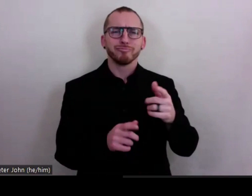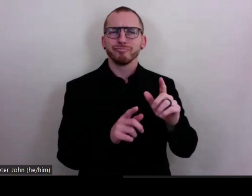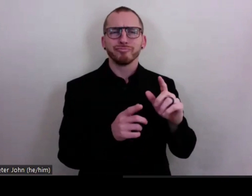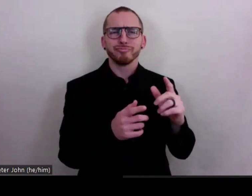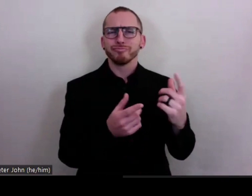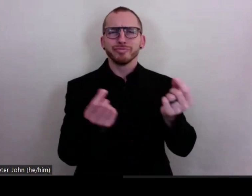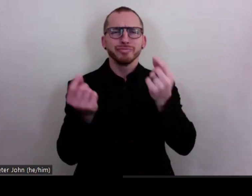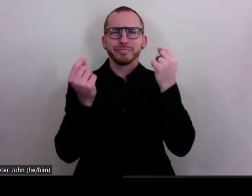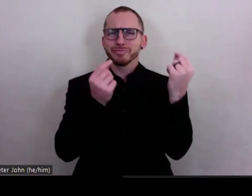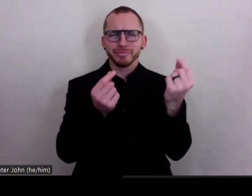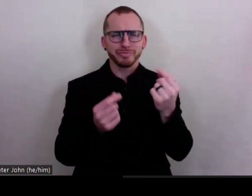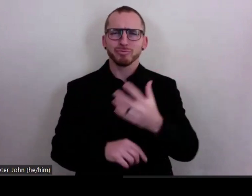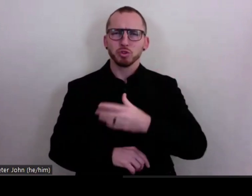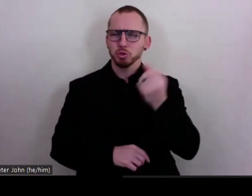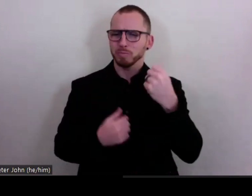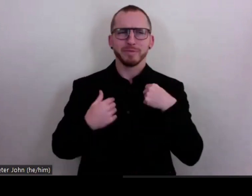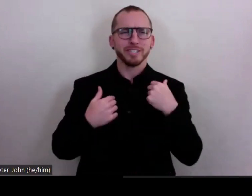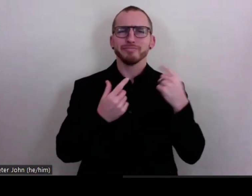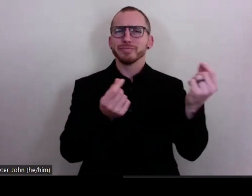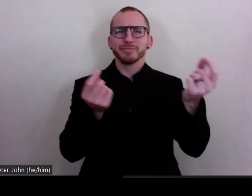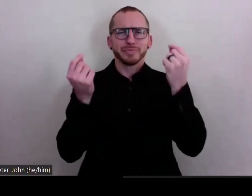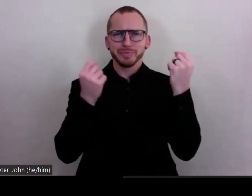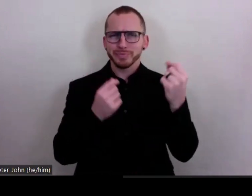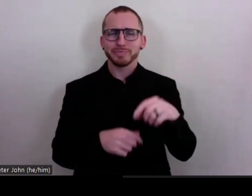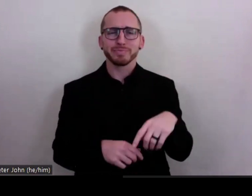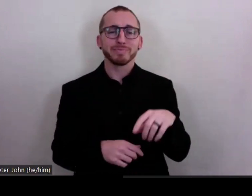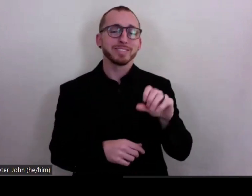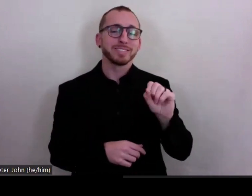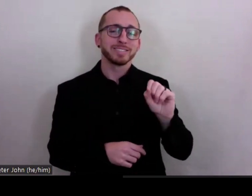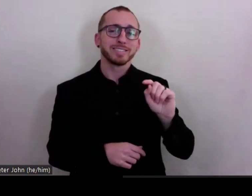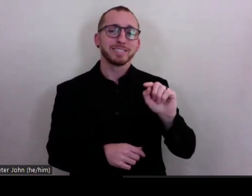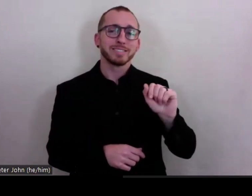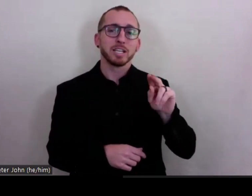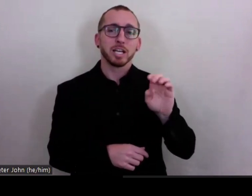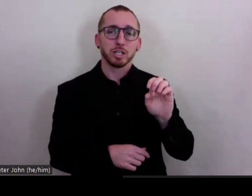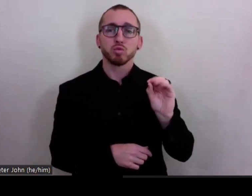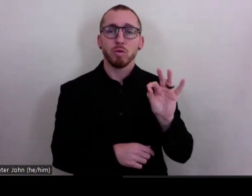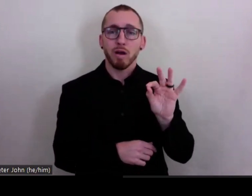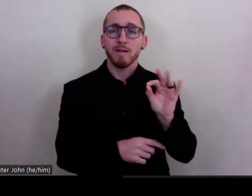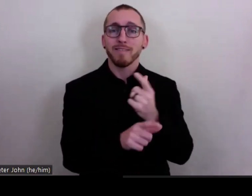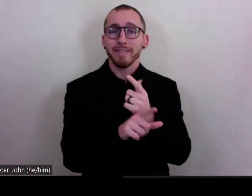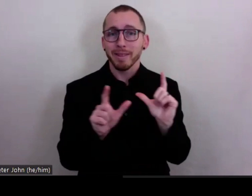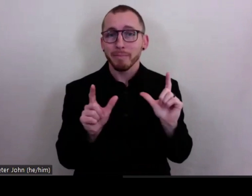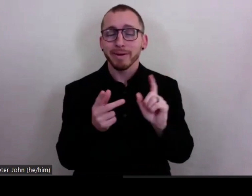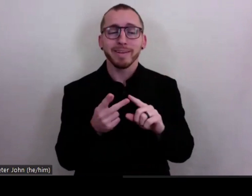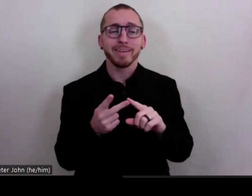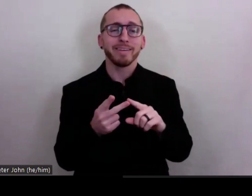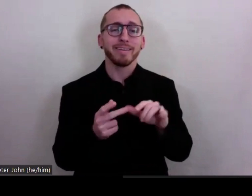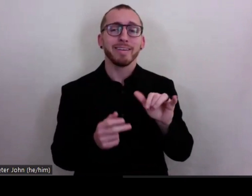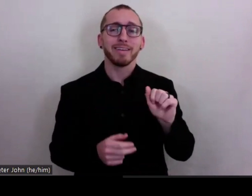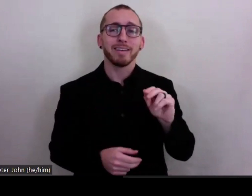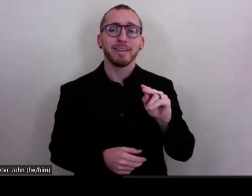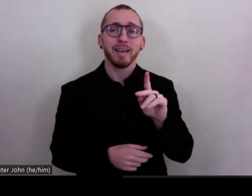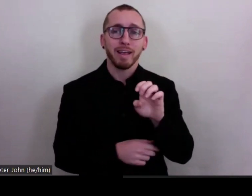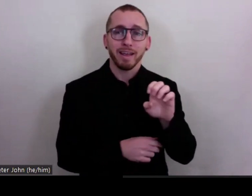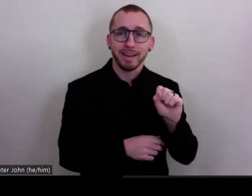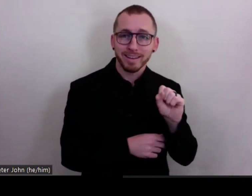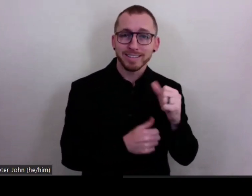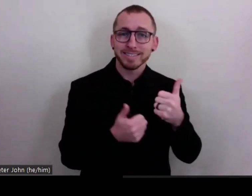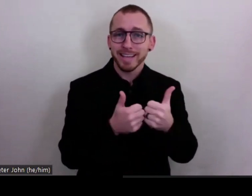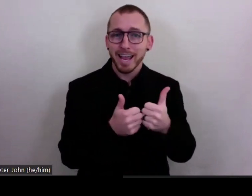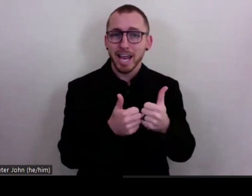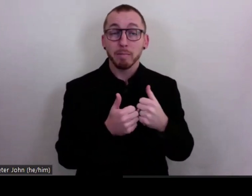Yankees games, and when I think about him, I only think about the fondest memories,